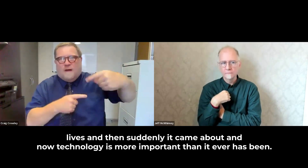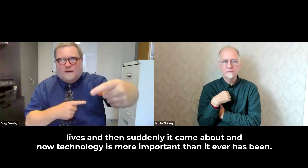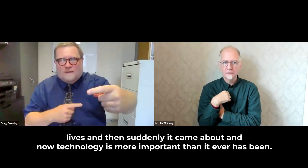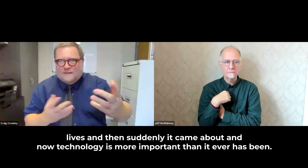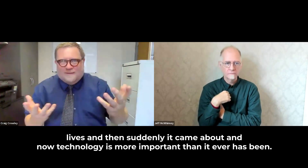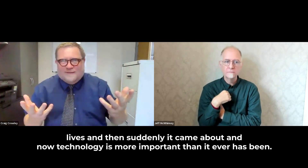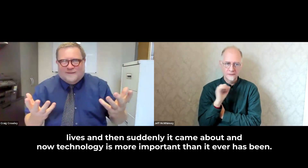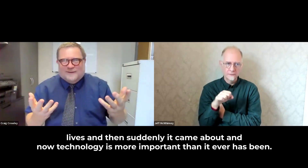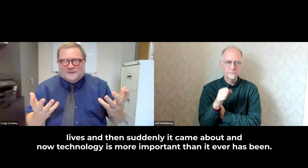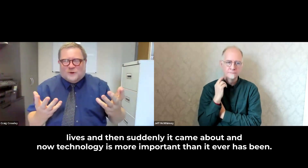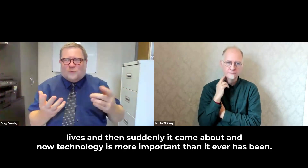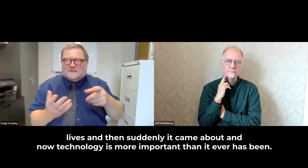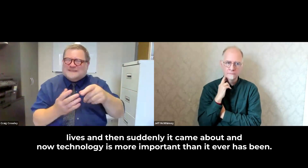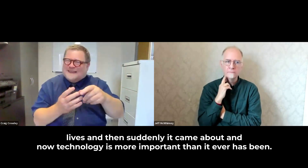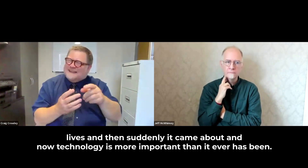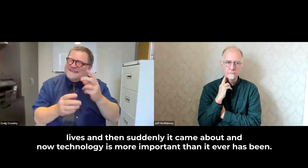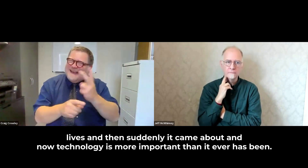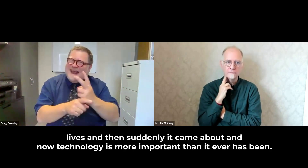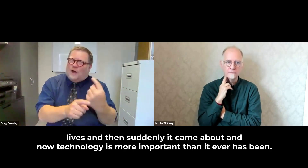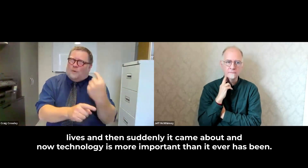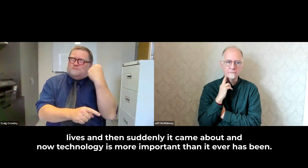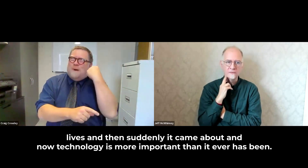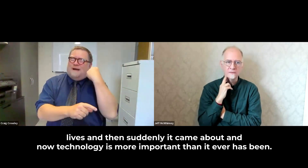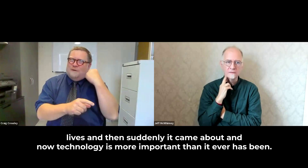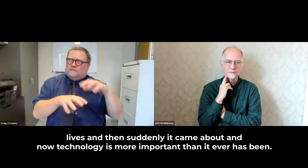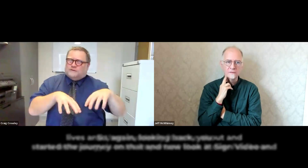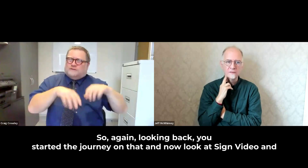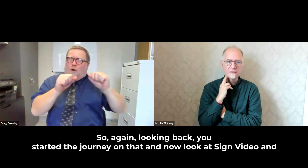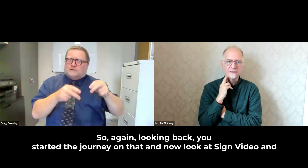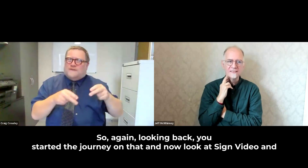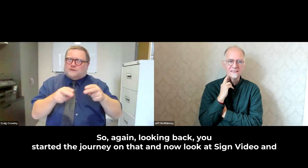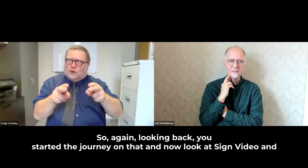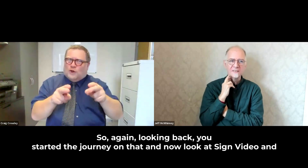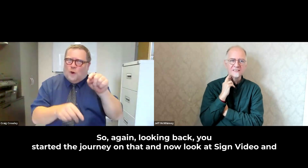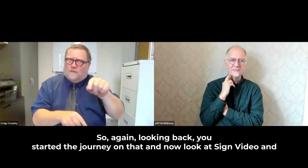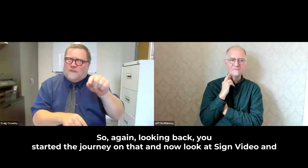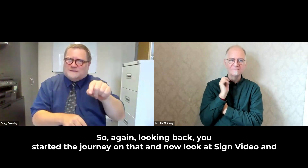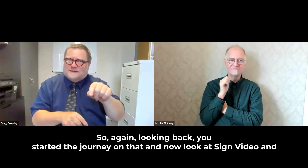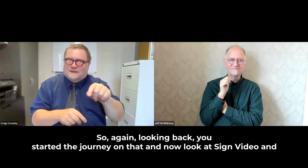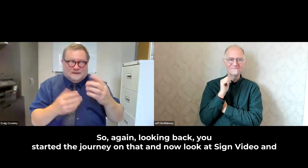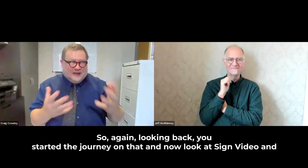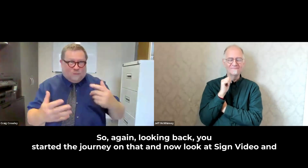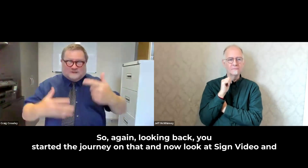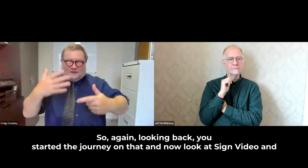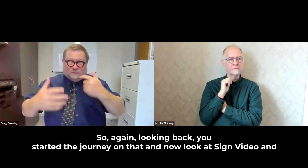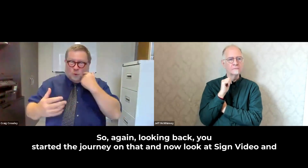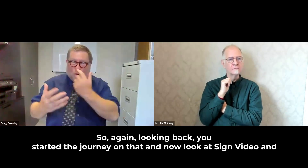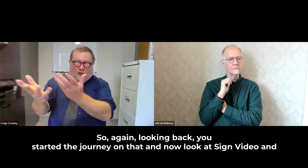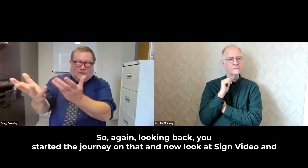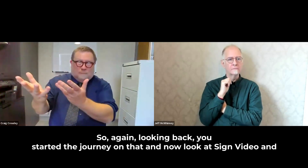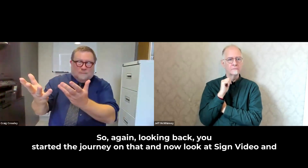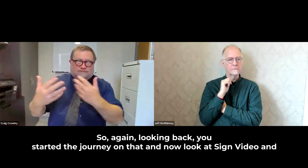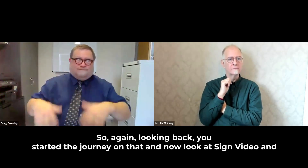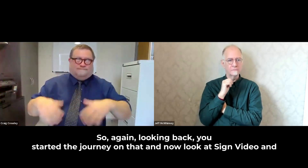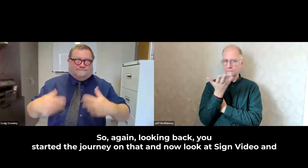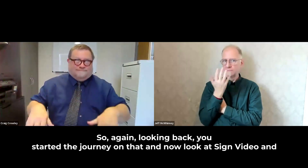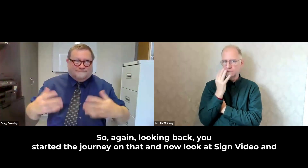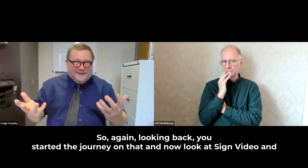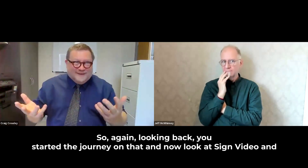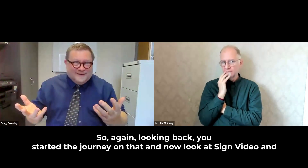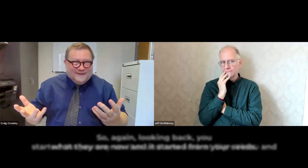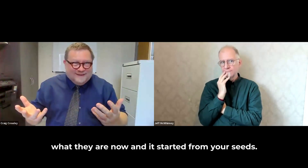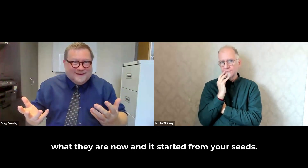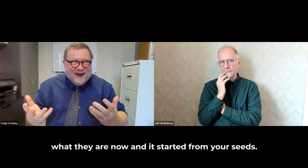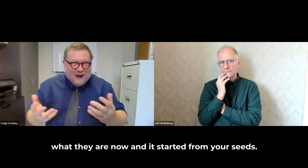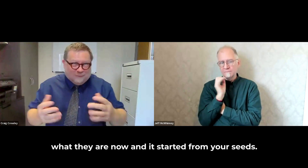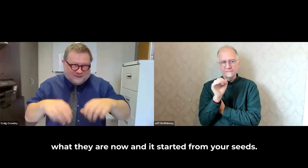and now technology is more important Yeah. than it ever has been. So again, looking back, you started the journey on that, and now look at Sign